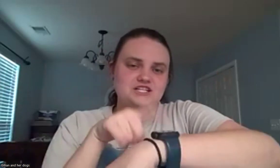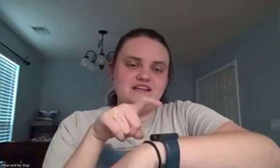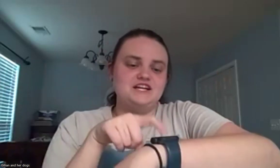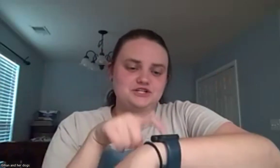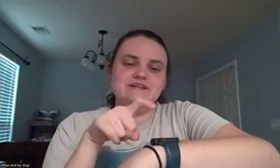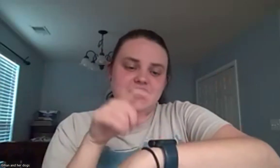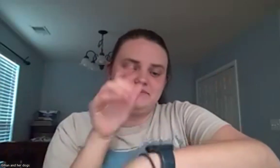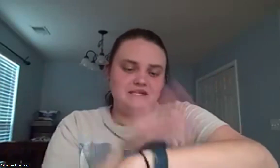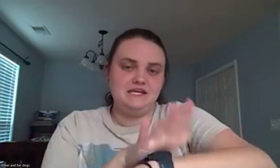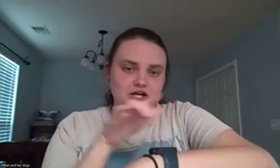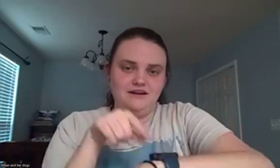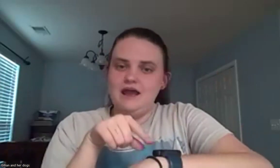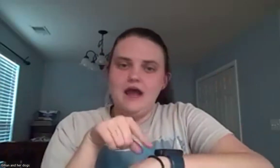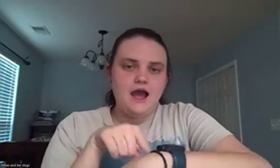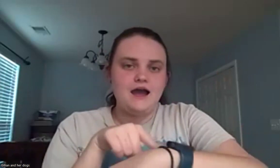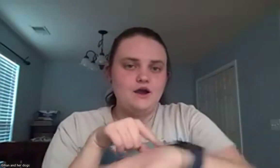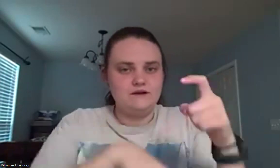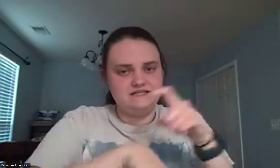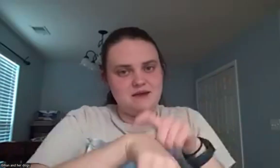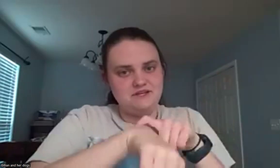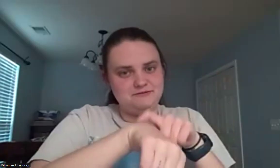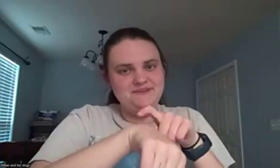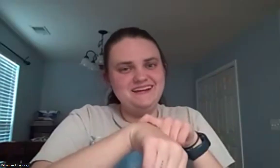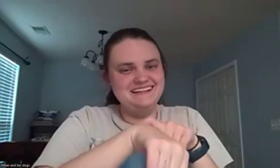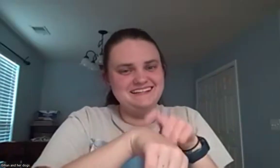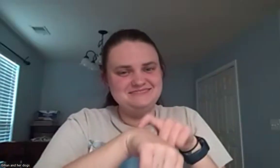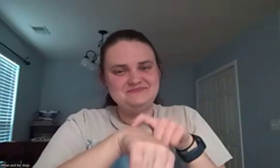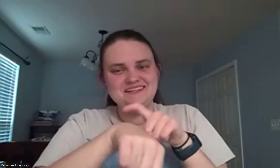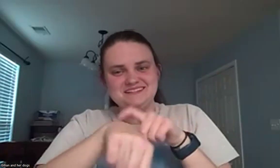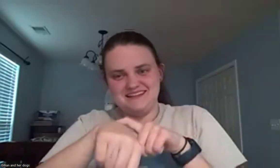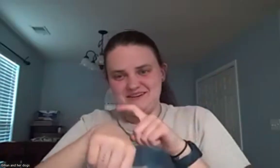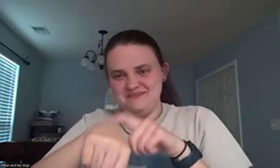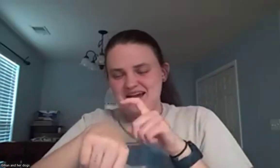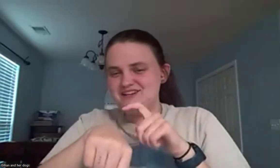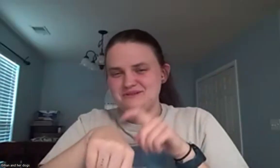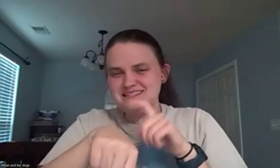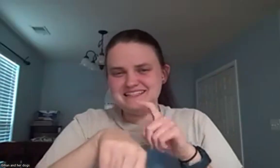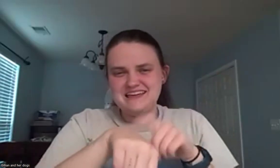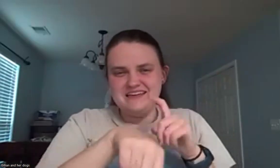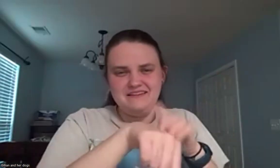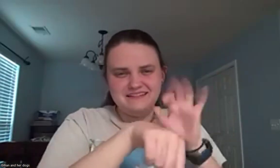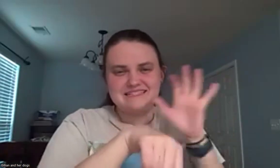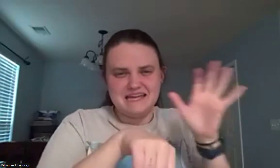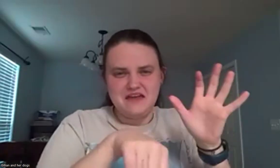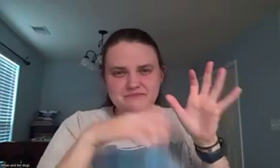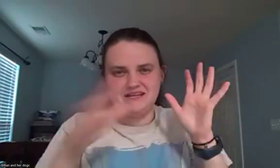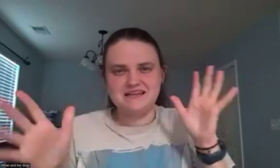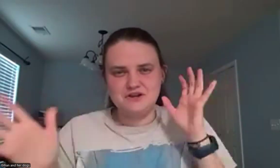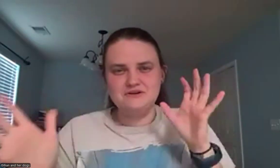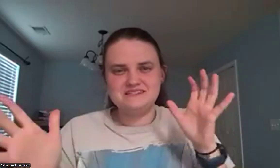logically I should be tapping here, I always tap here. So I just always like to say, I like to say that because I've noticed like I